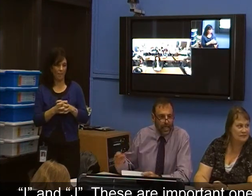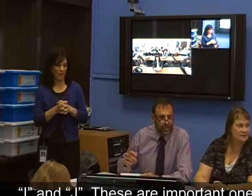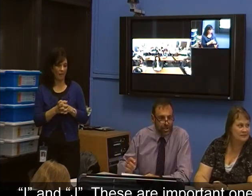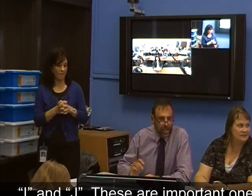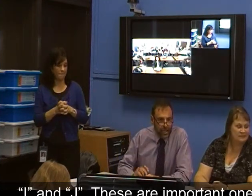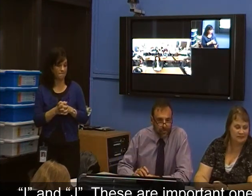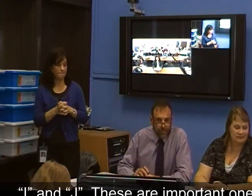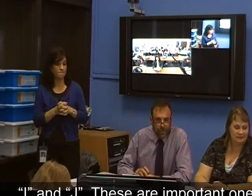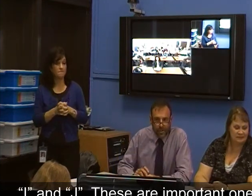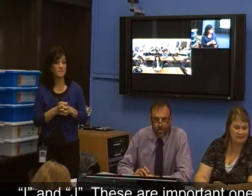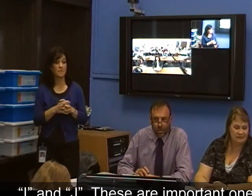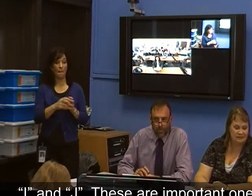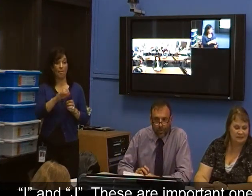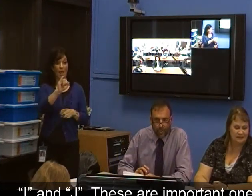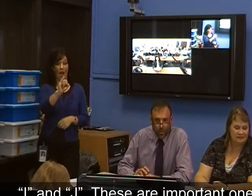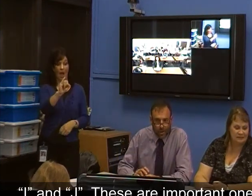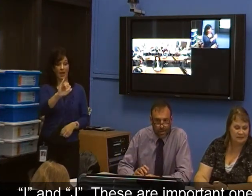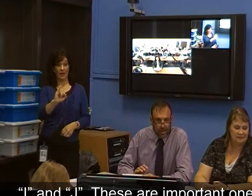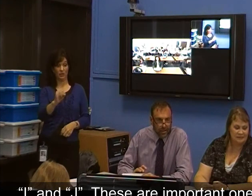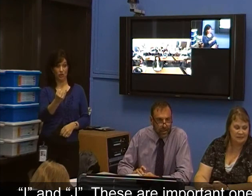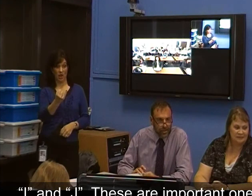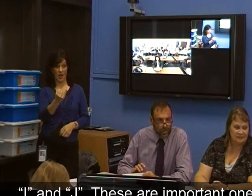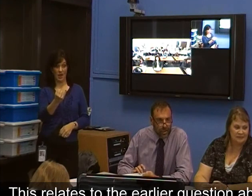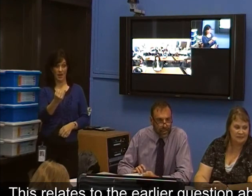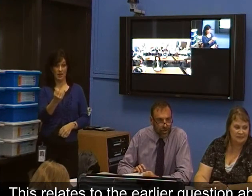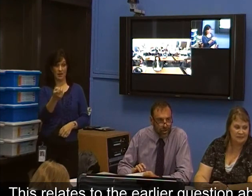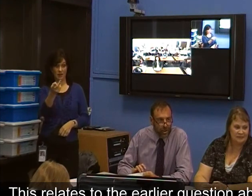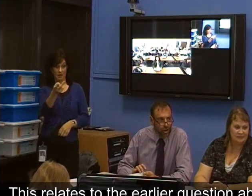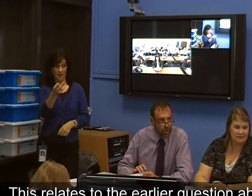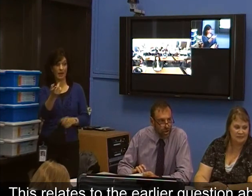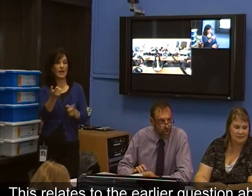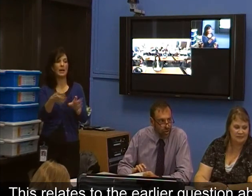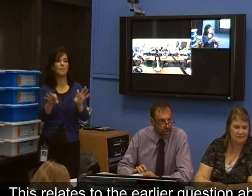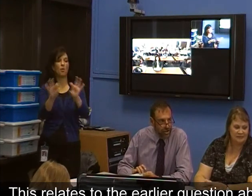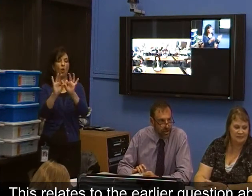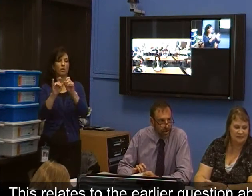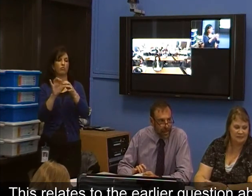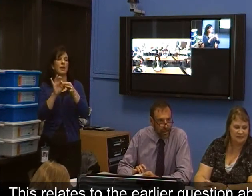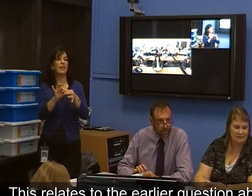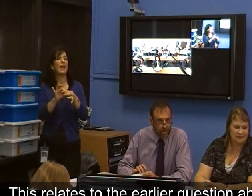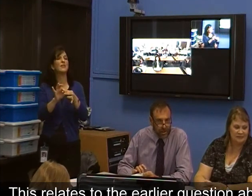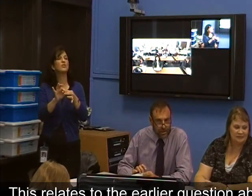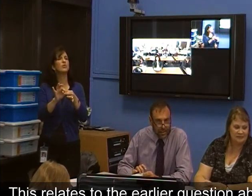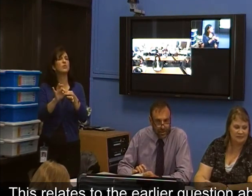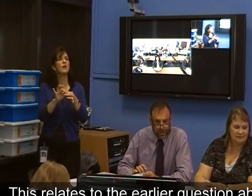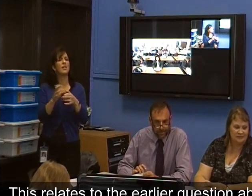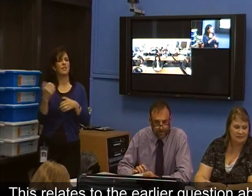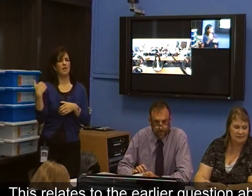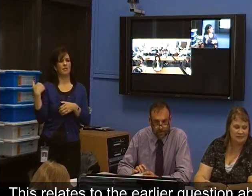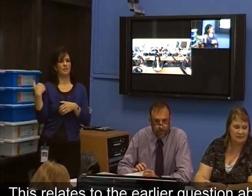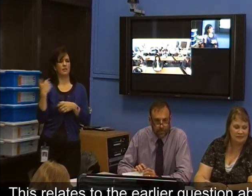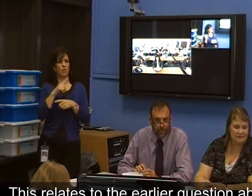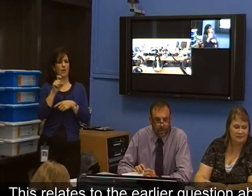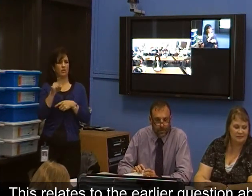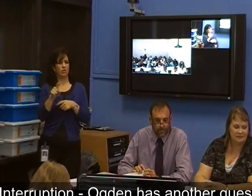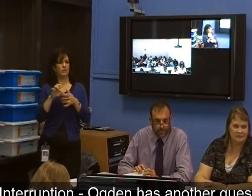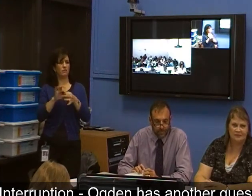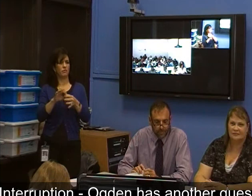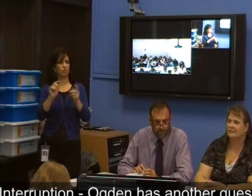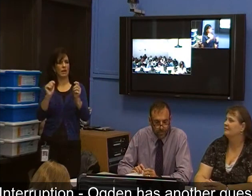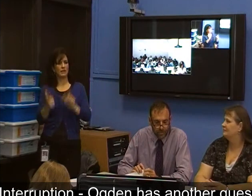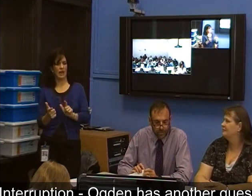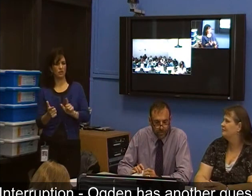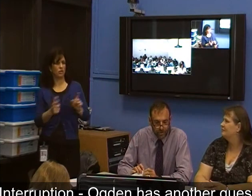I and J, these are important ones. This relates to the earlier question about translation. Upton has